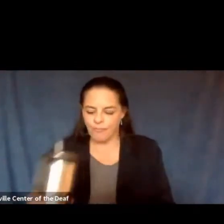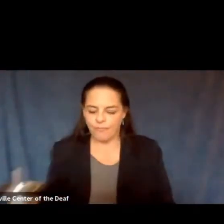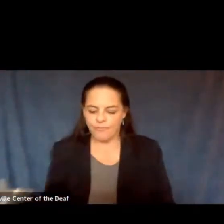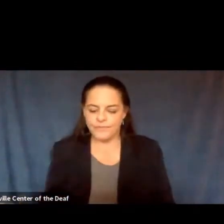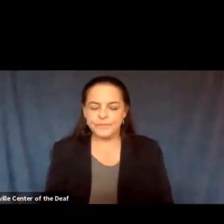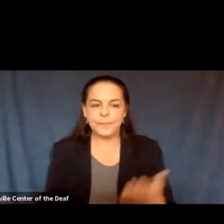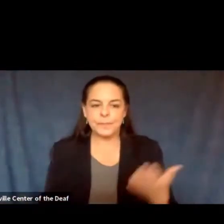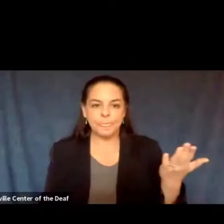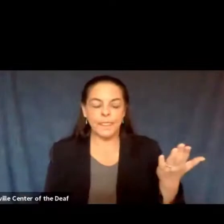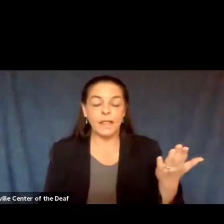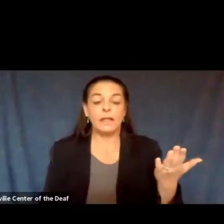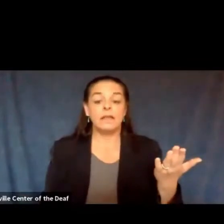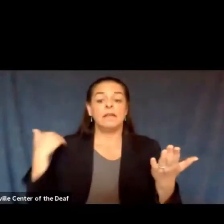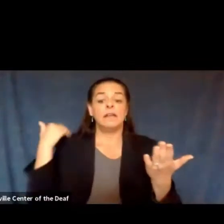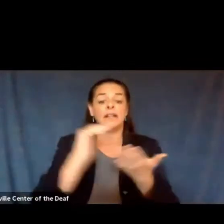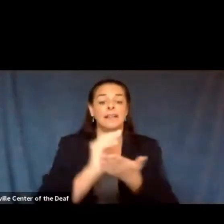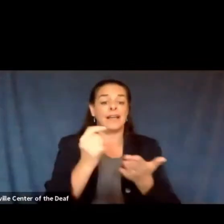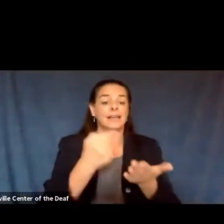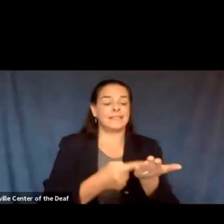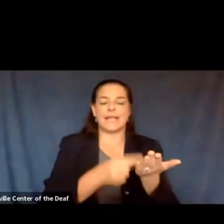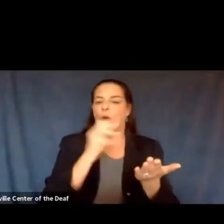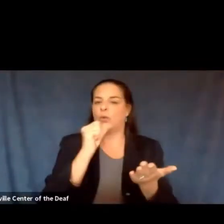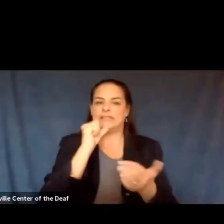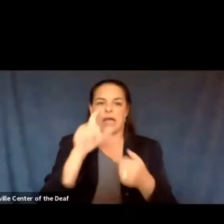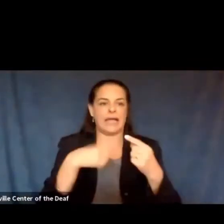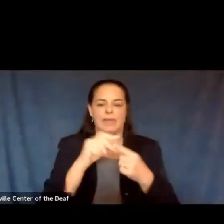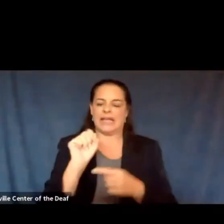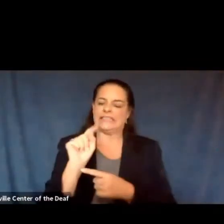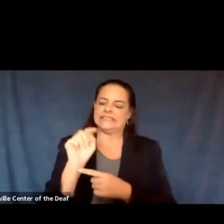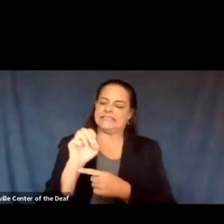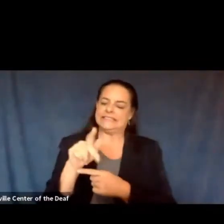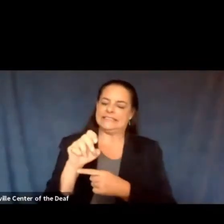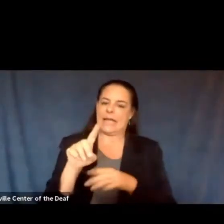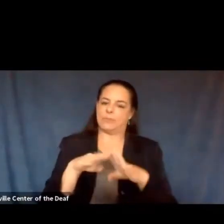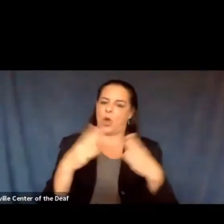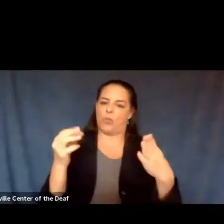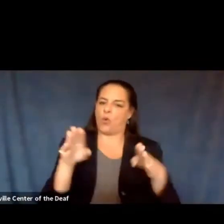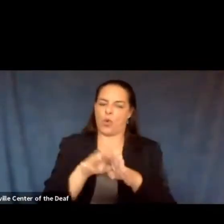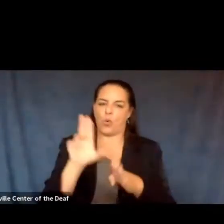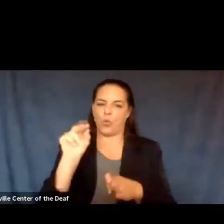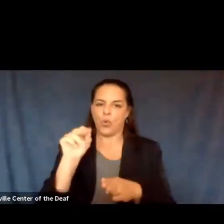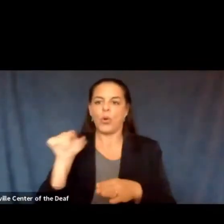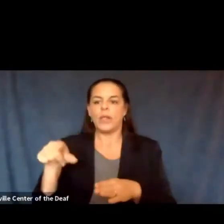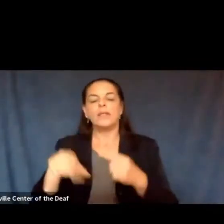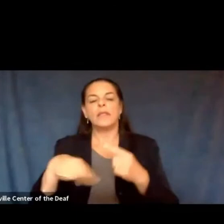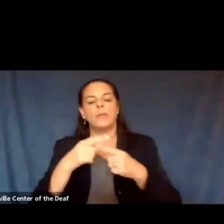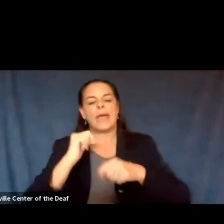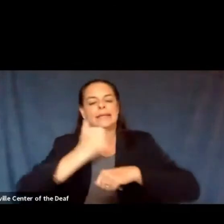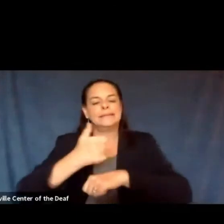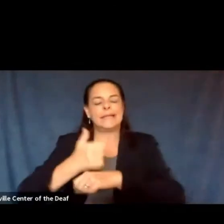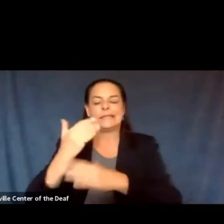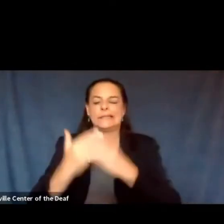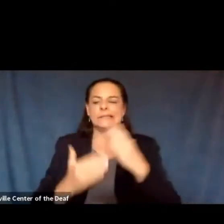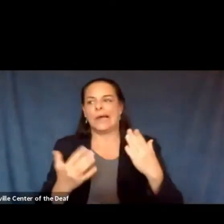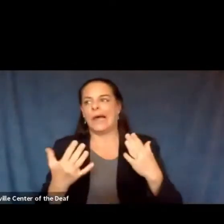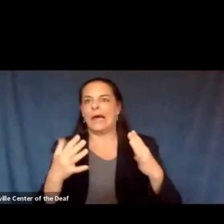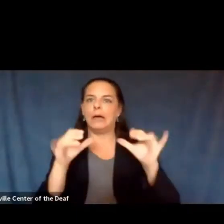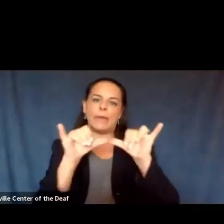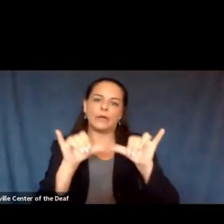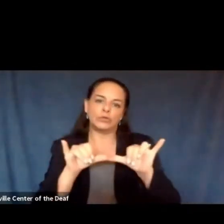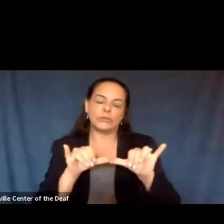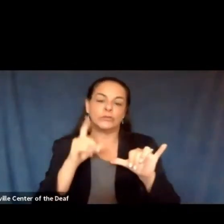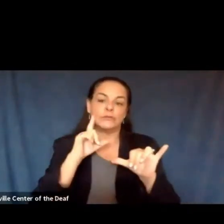So the discussion last night was not about stepped opening or closing. It was about setting some metrics for when